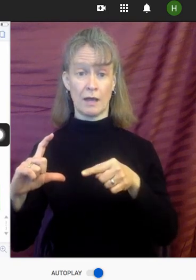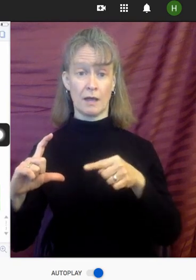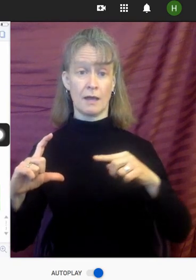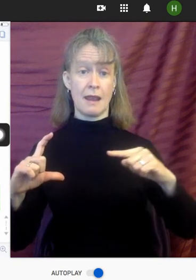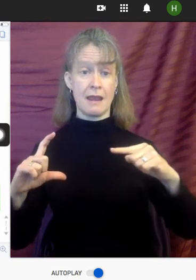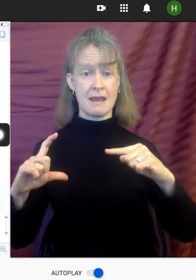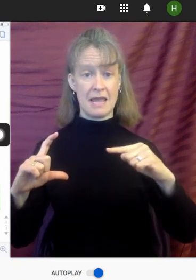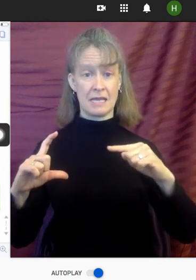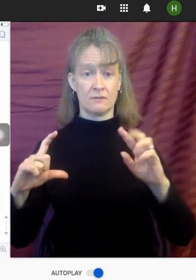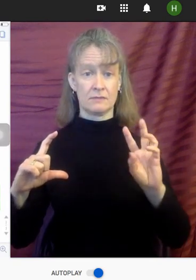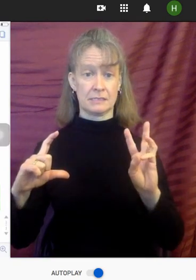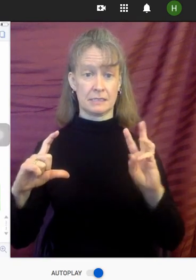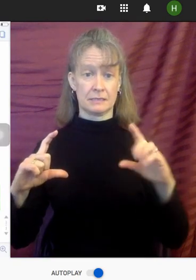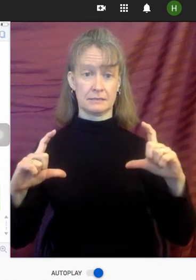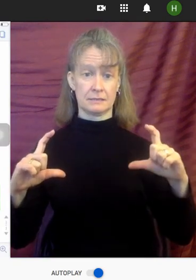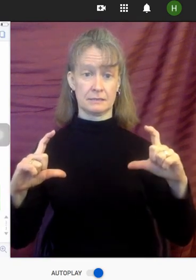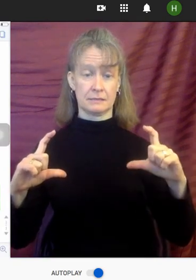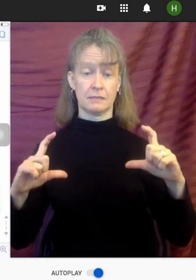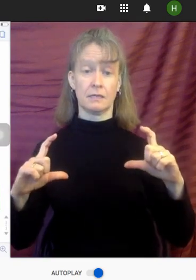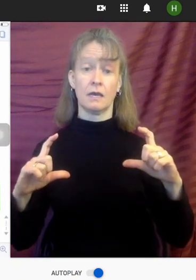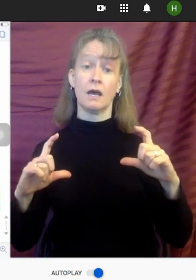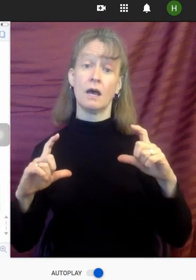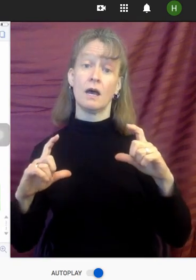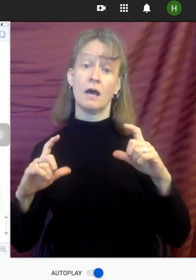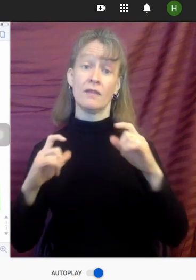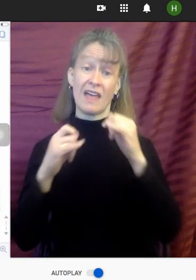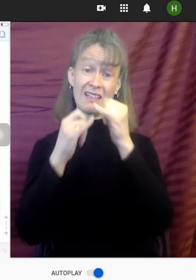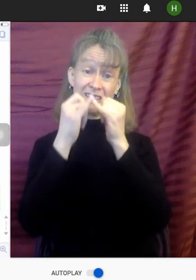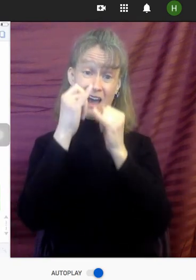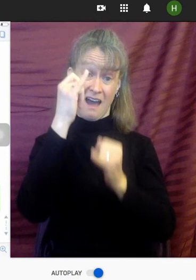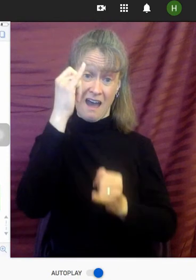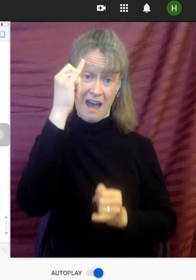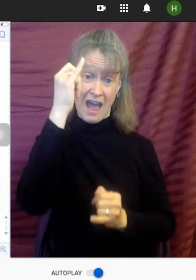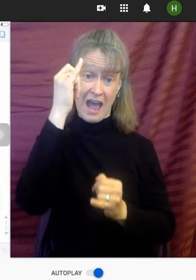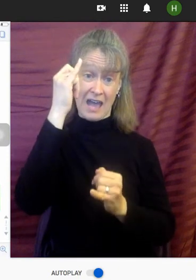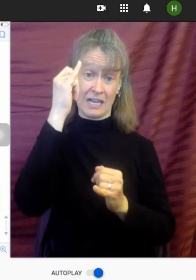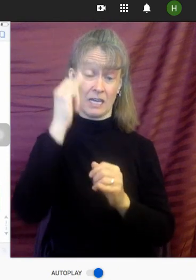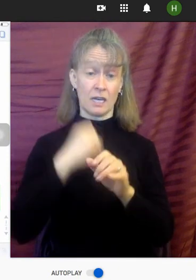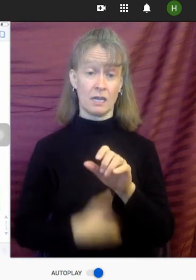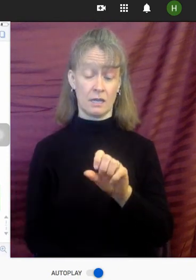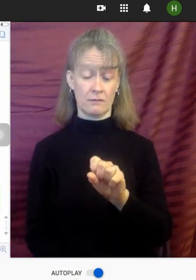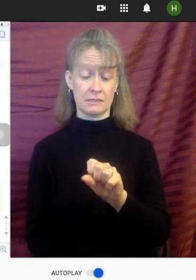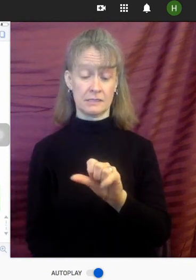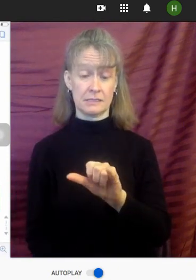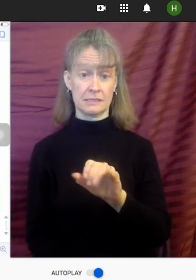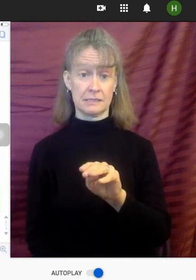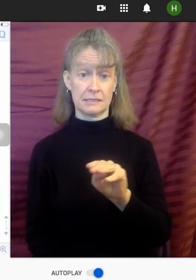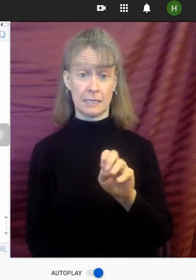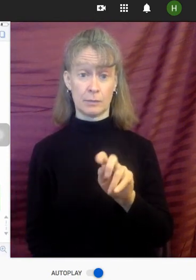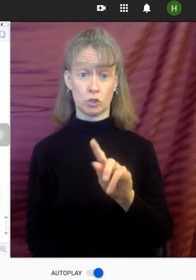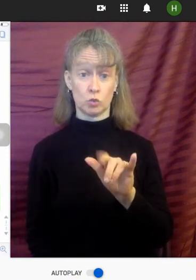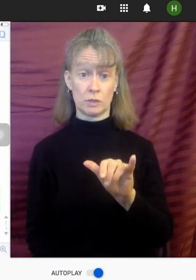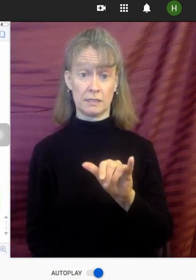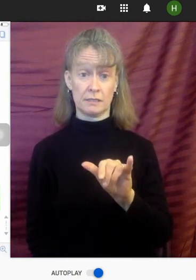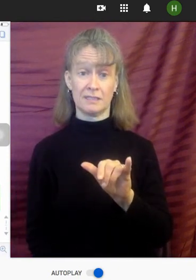And our line of symmetry is x equals 2.